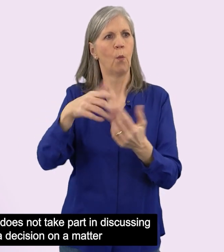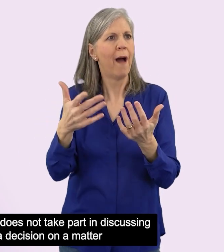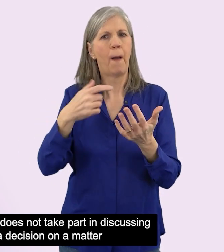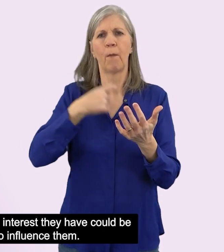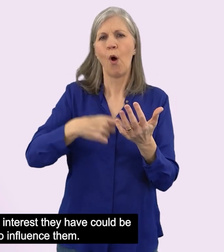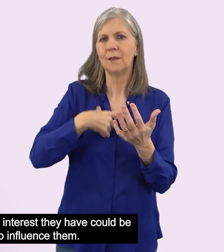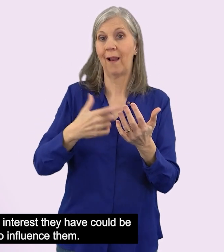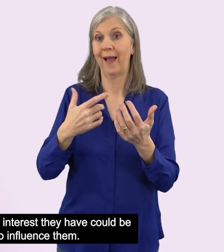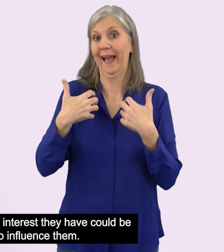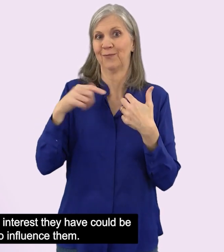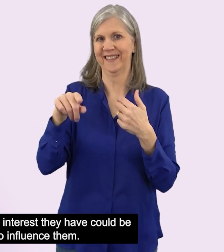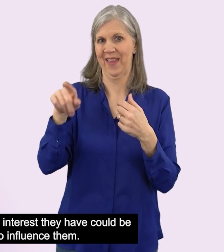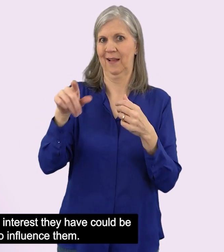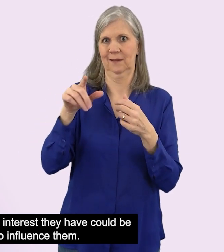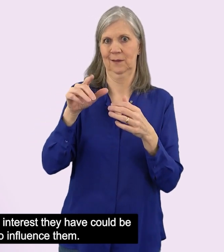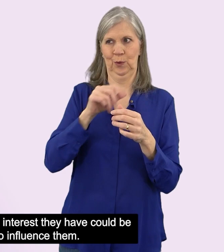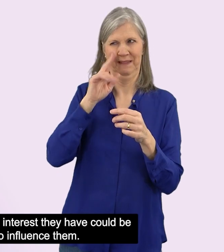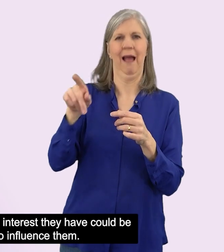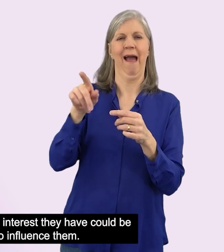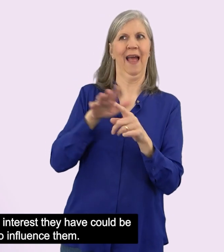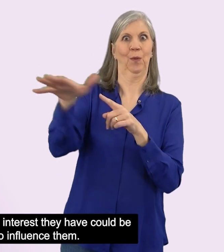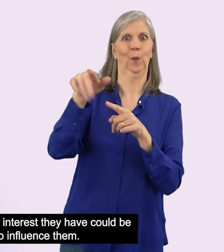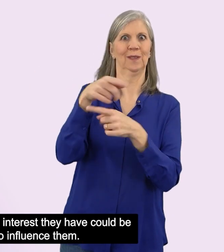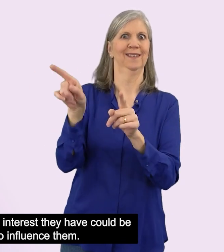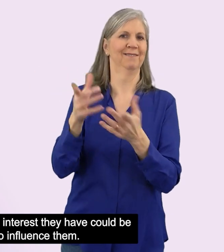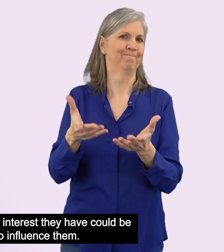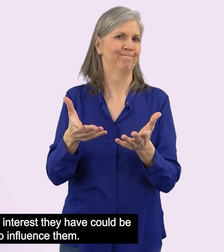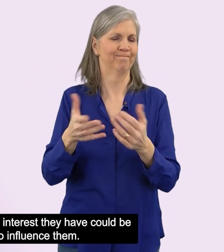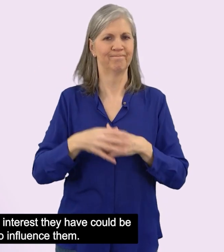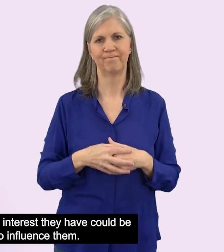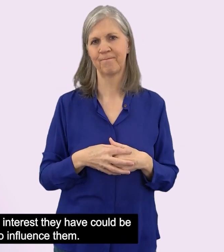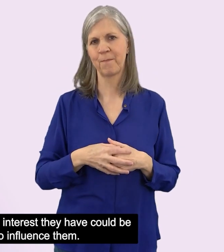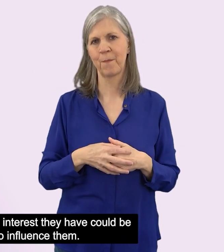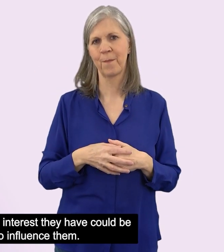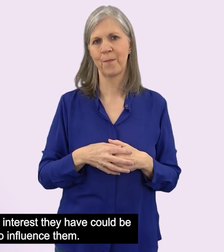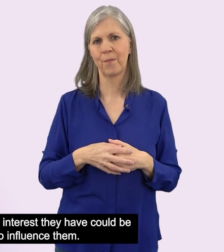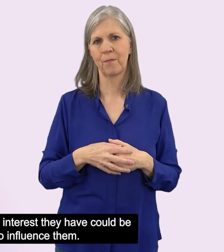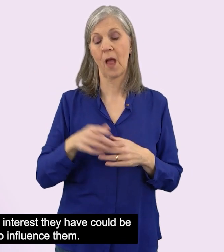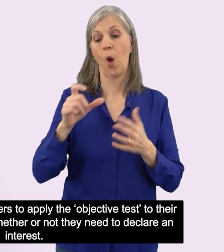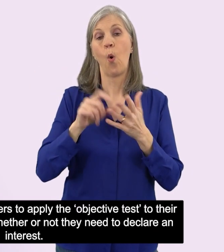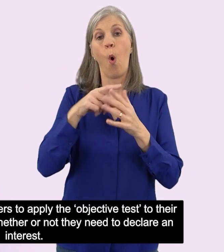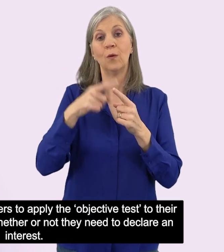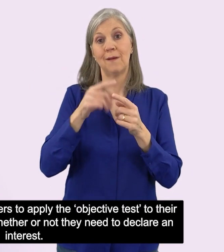making a decision on a matter where a personal interest they could have could be seen to influence